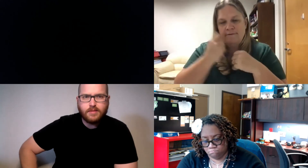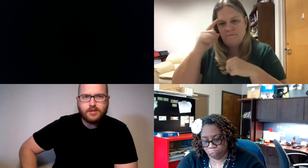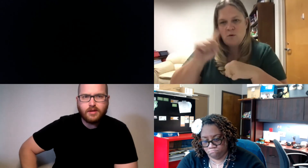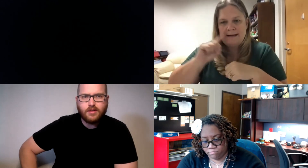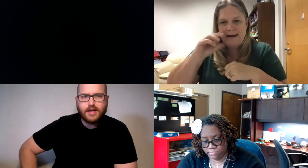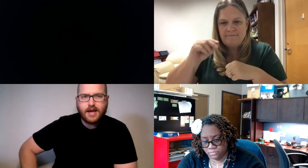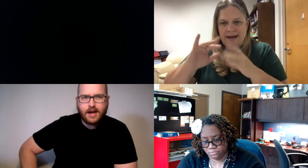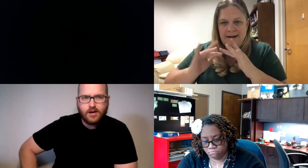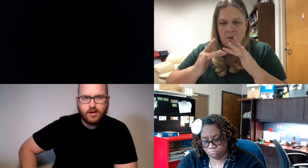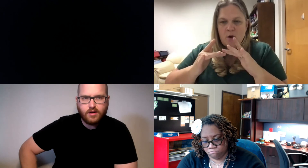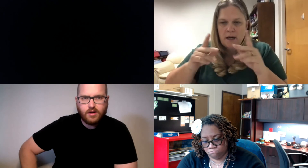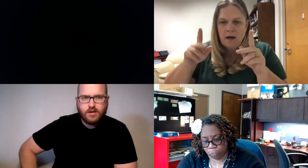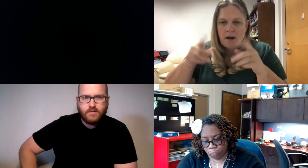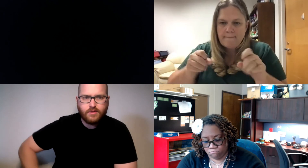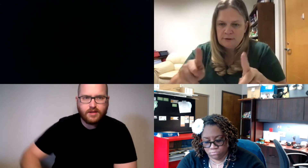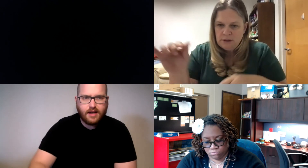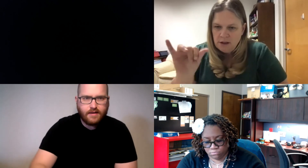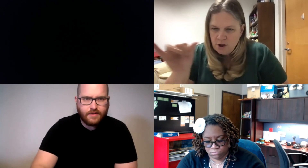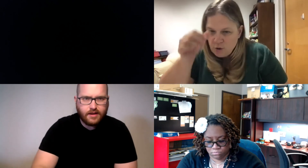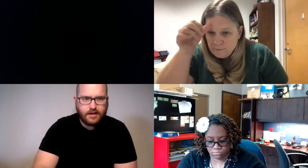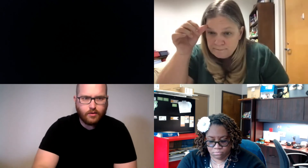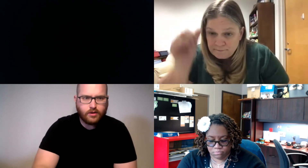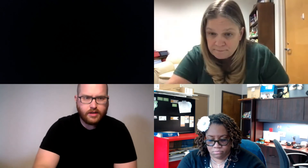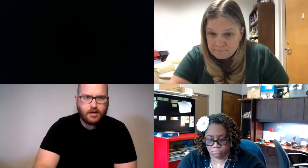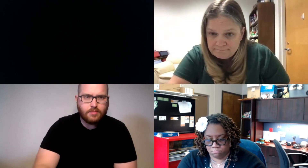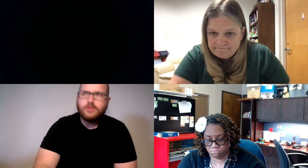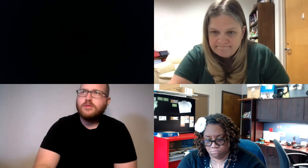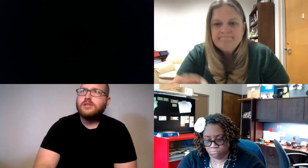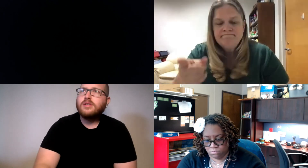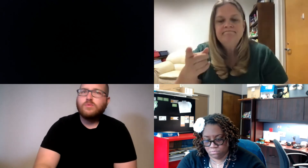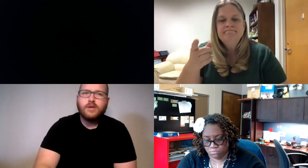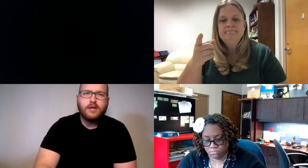about mental health care for the deaf and networking opportunities as well.